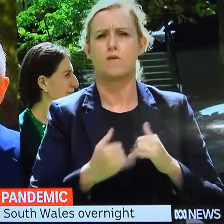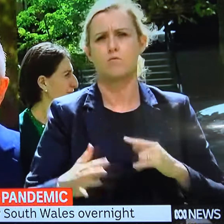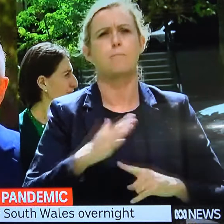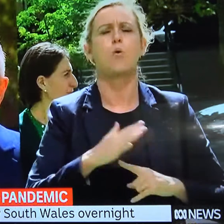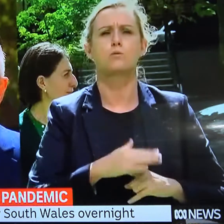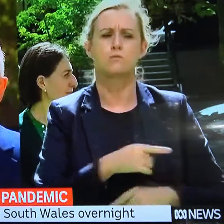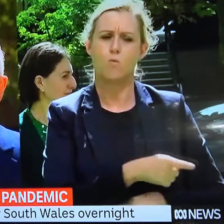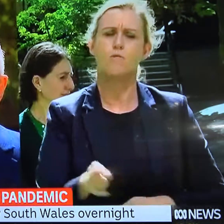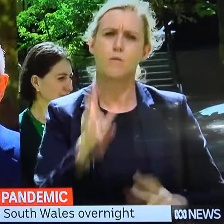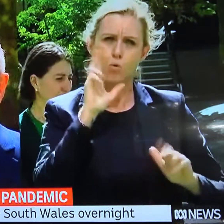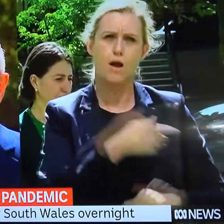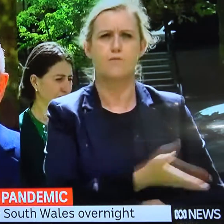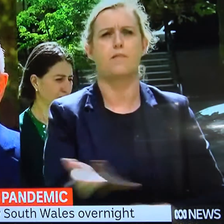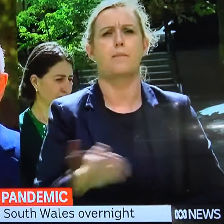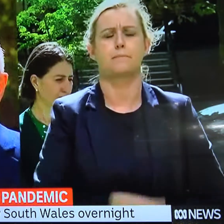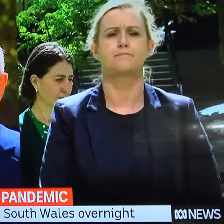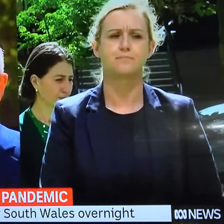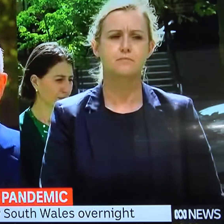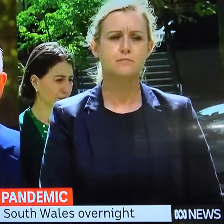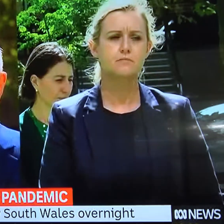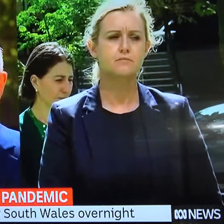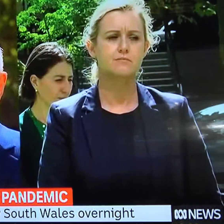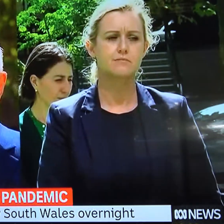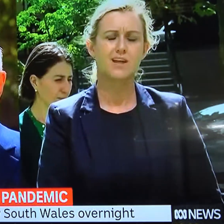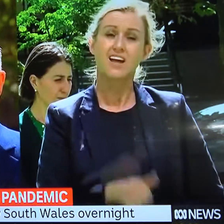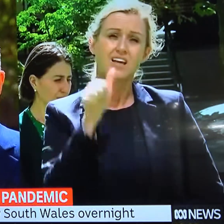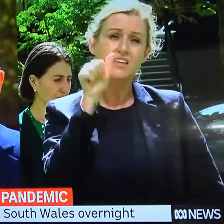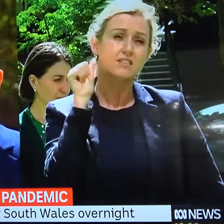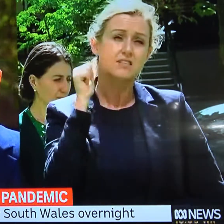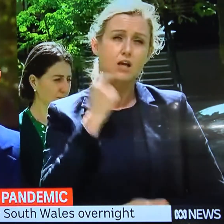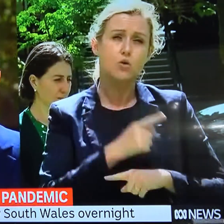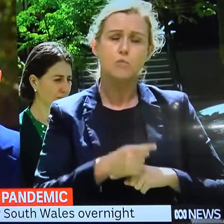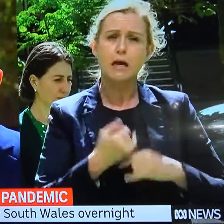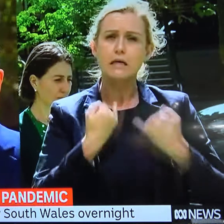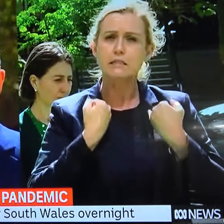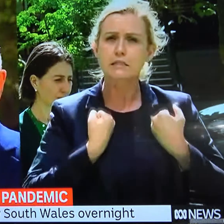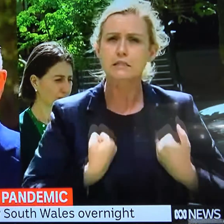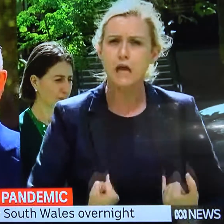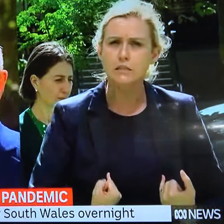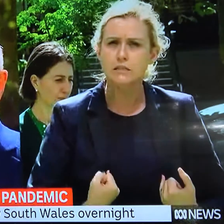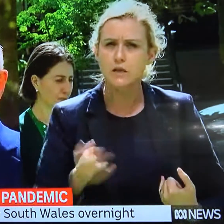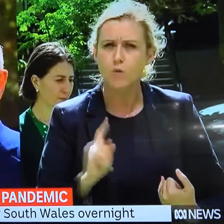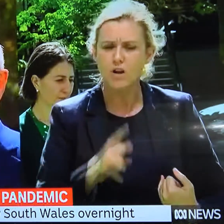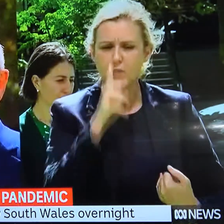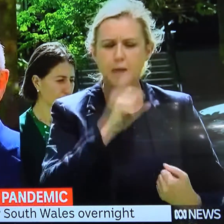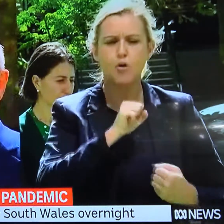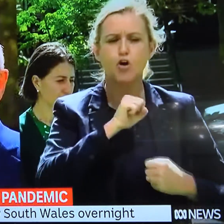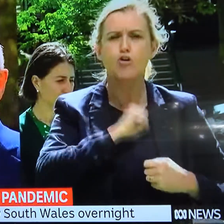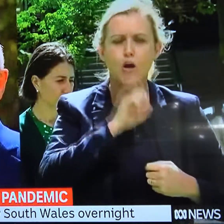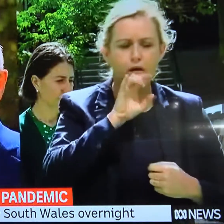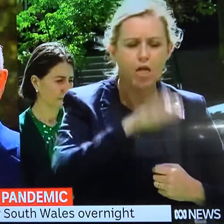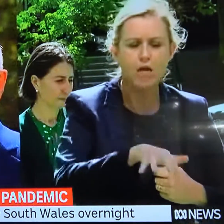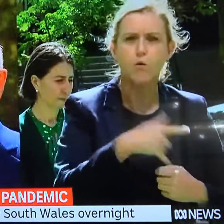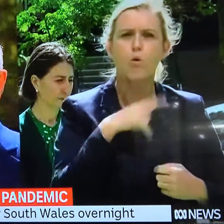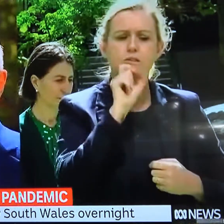I said yesterday it was disgusting to think that somebody would cough on a health worker or a police officer doing their job in this